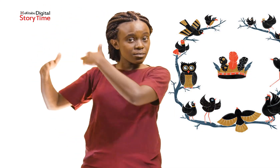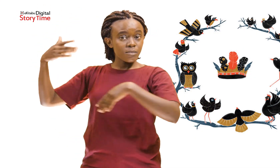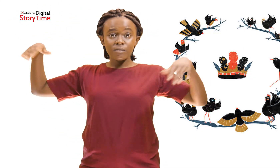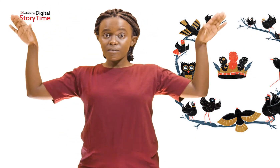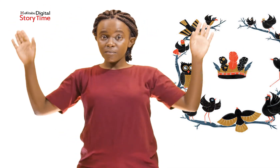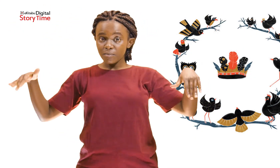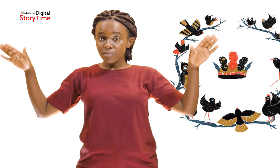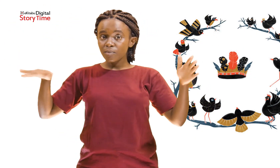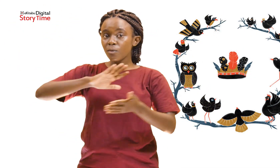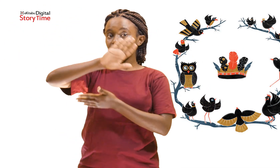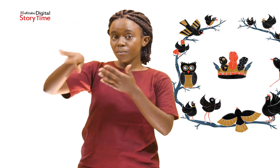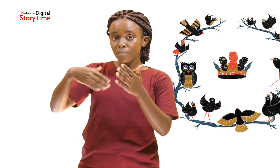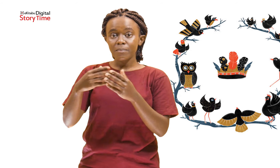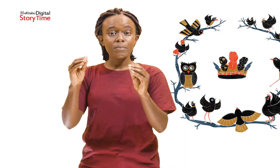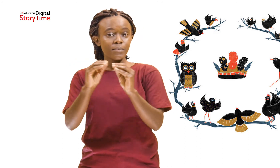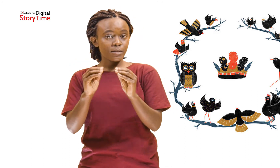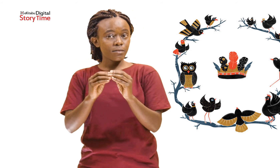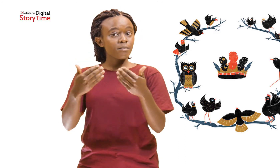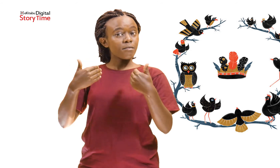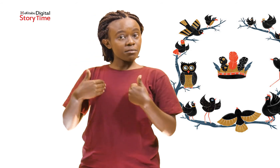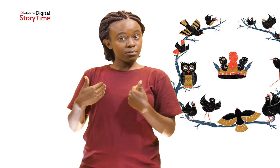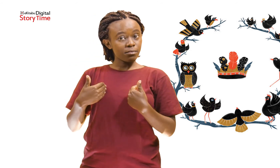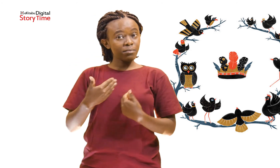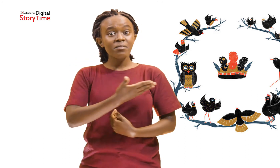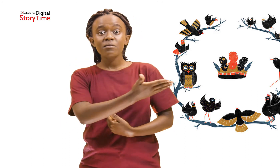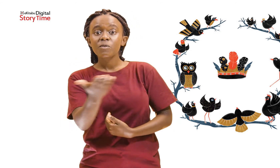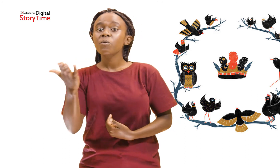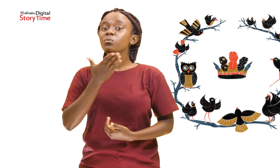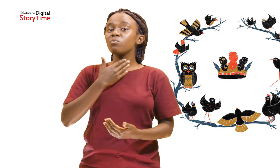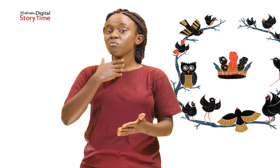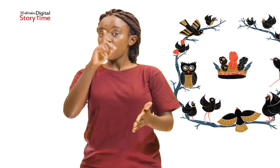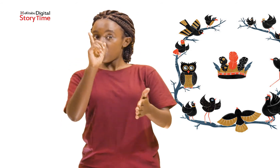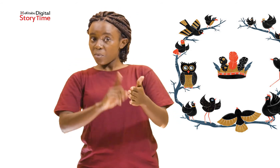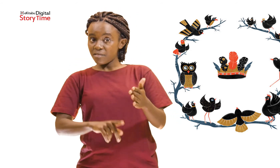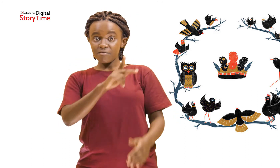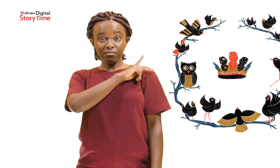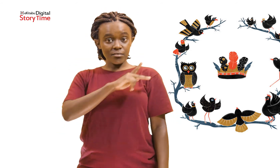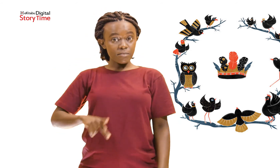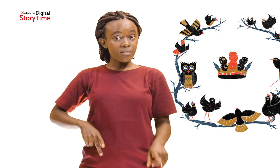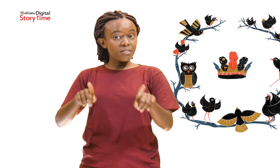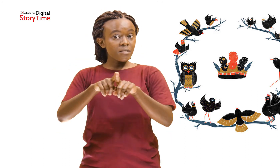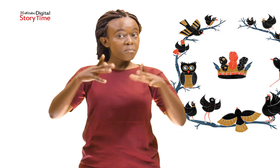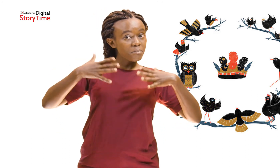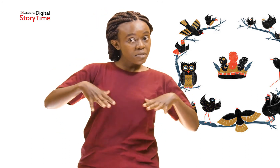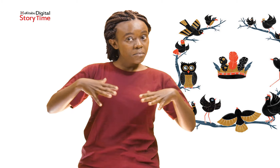Once long ago, the birds had a meeting. They wanted a king, just like people